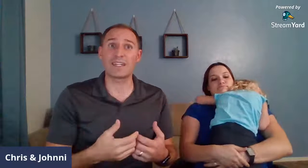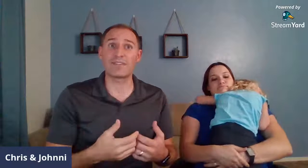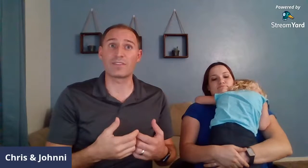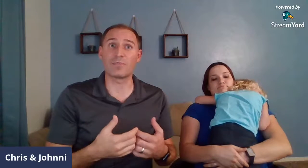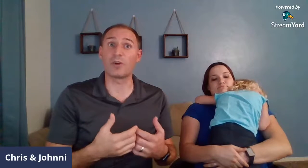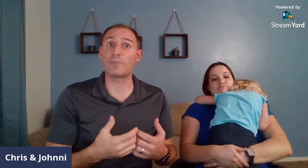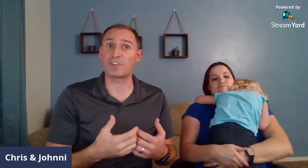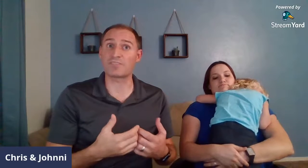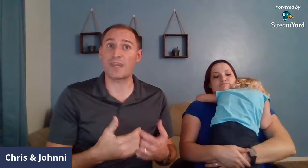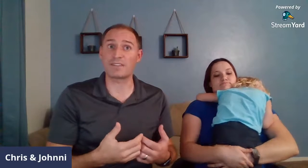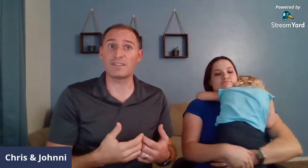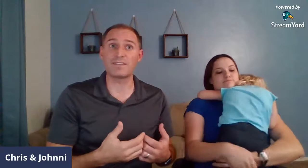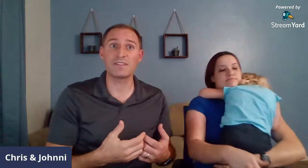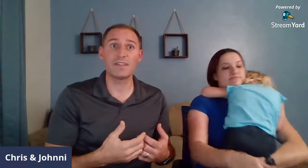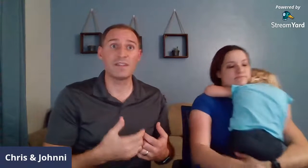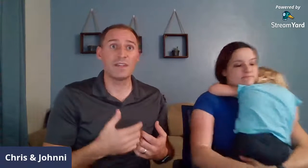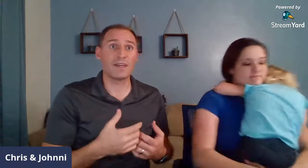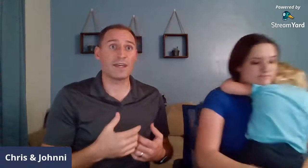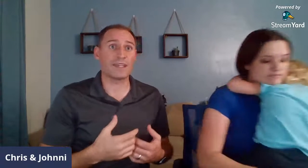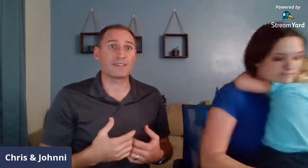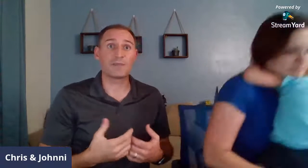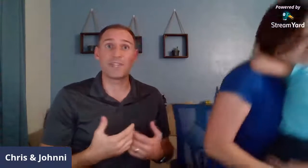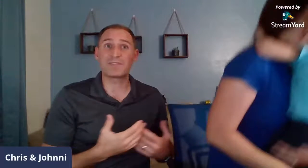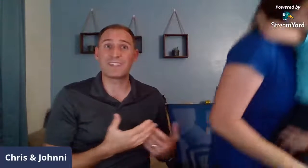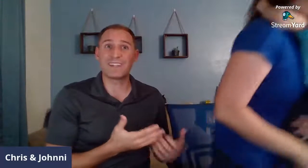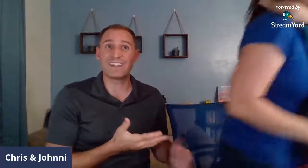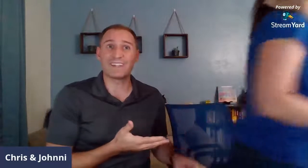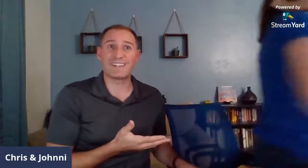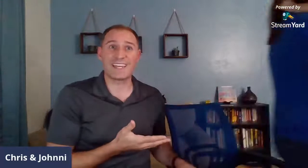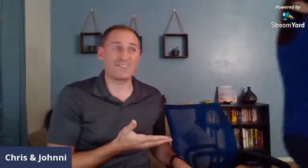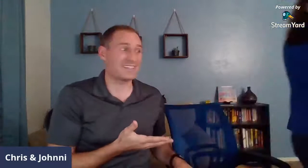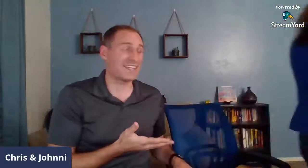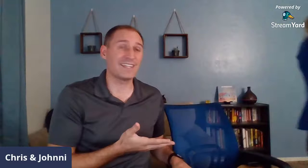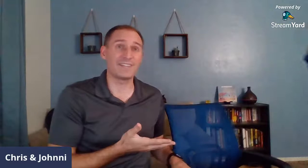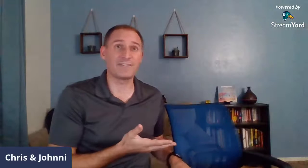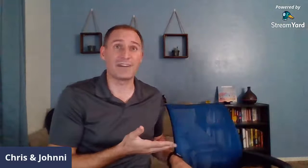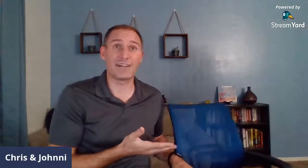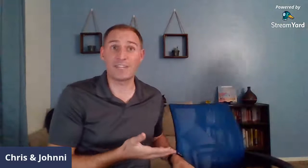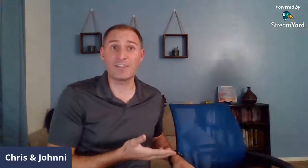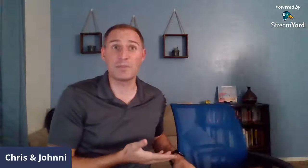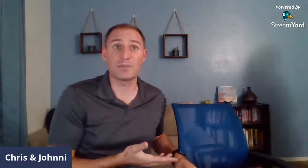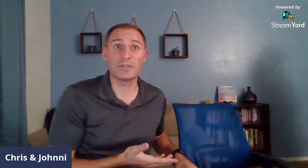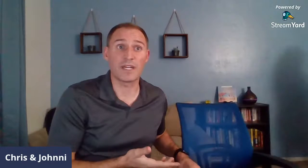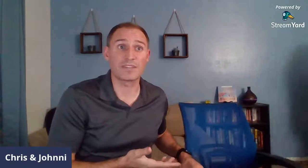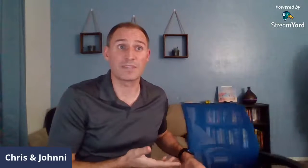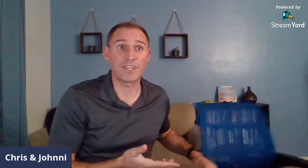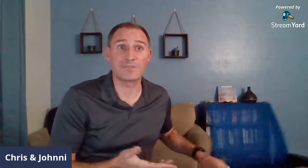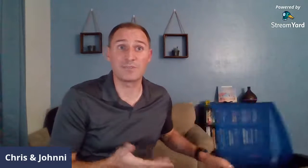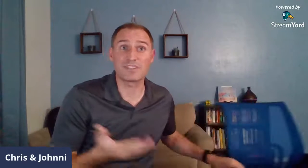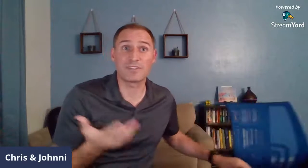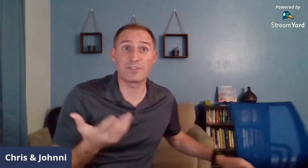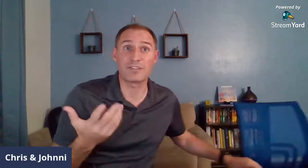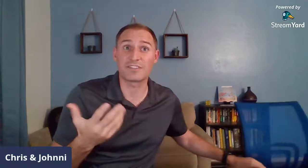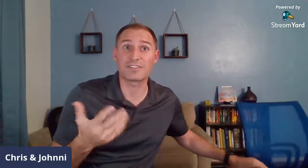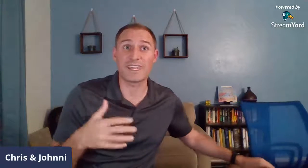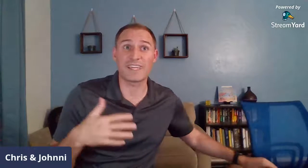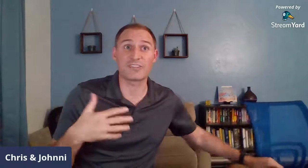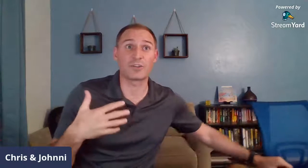of both perspectives. And sometimes the naivete of hearing people. Sometimes we just don't understand,